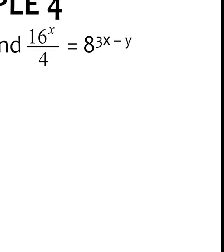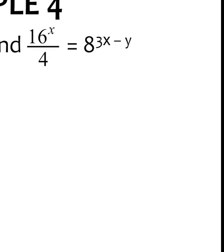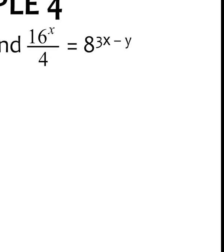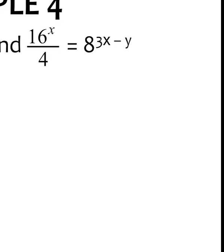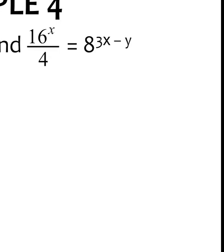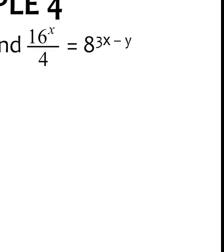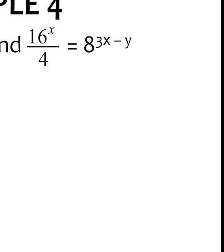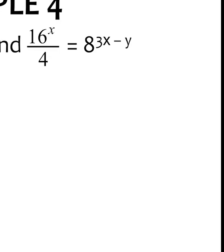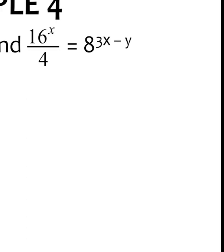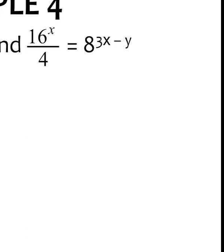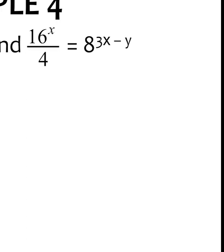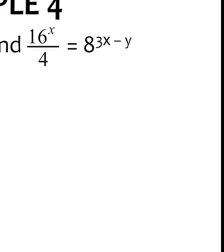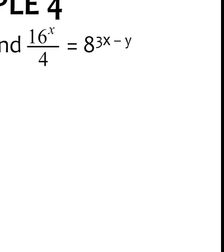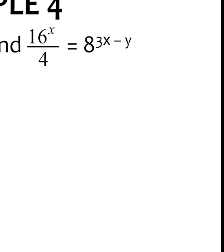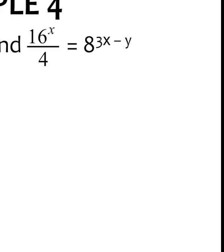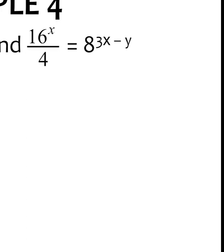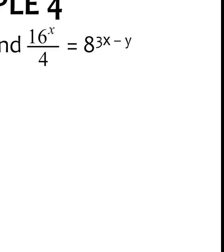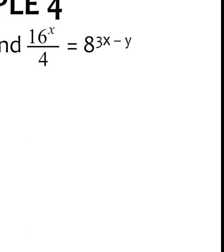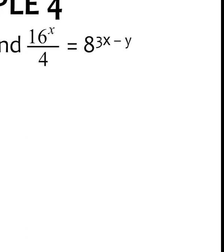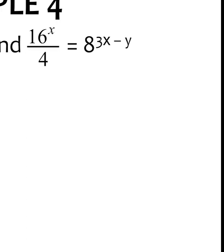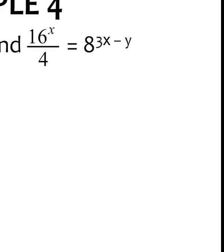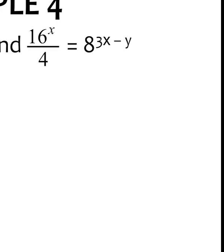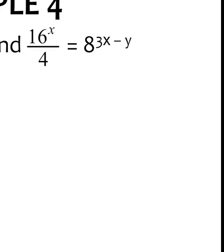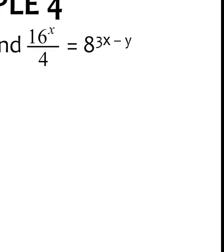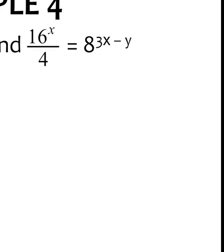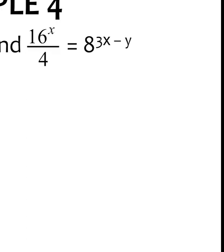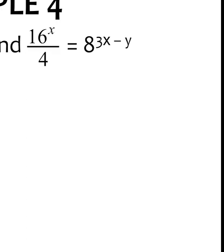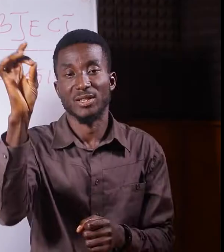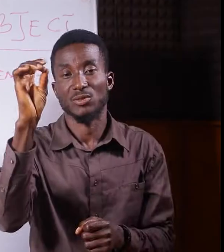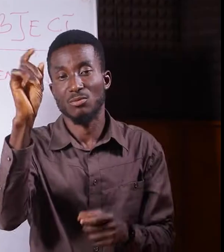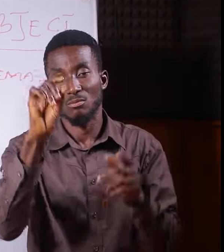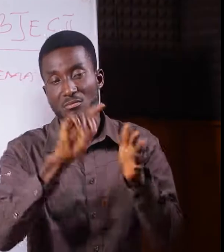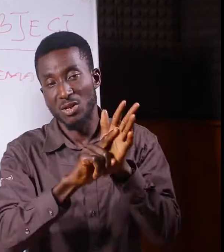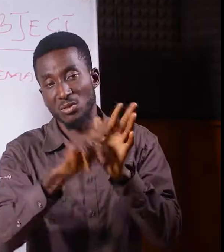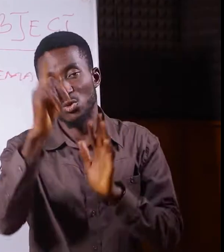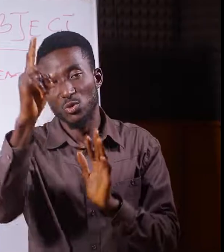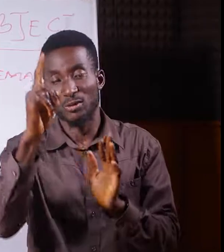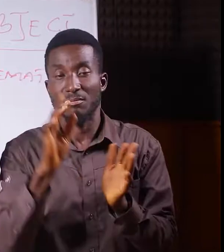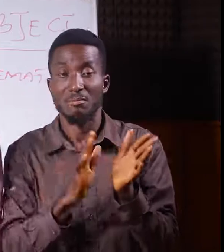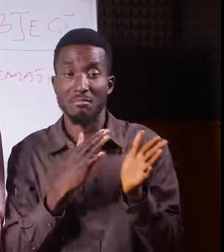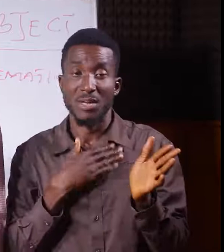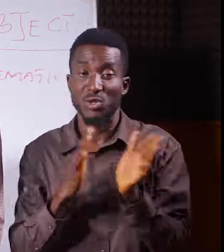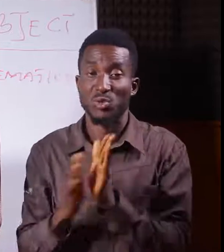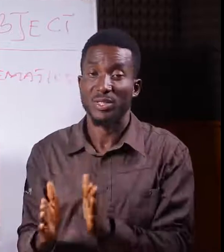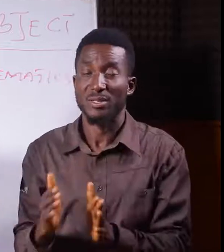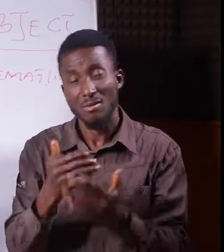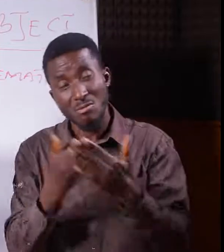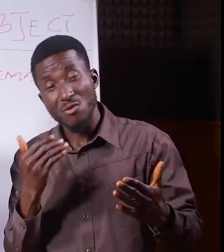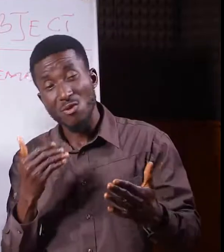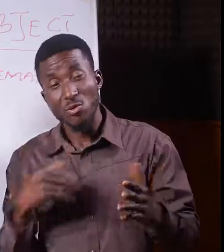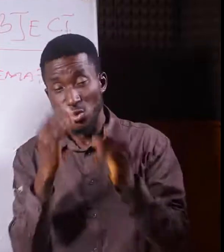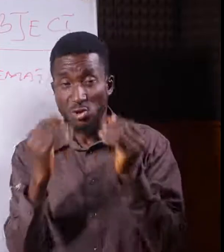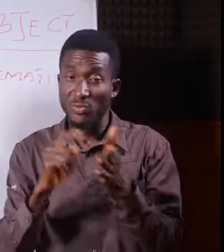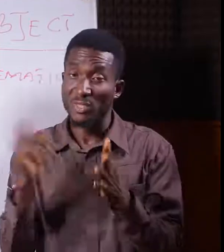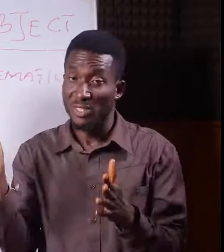over 4 equals to 8 to the power of 3x minus y. My dear learners, before we